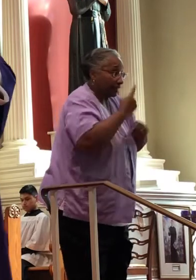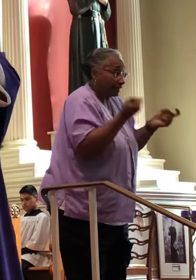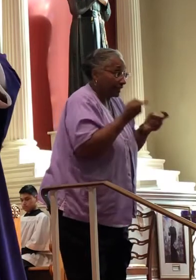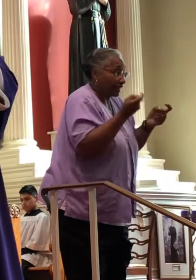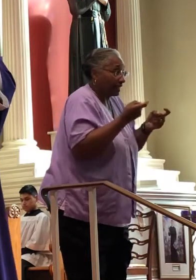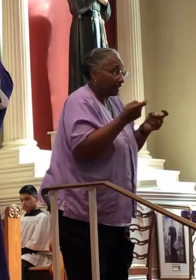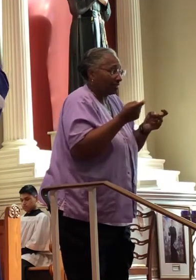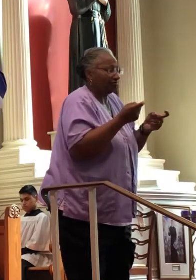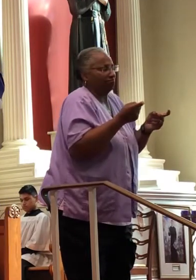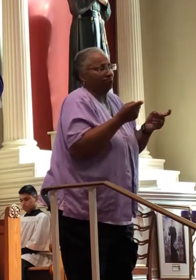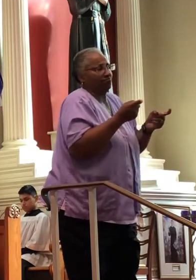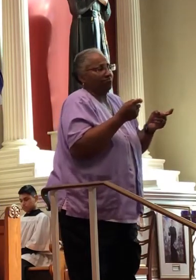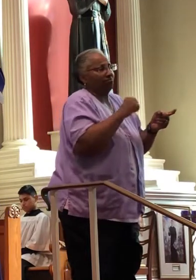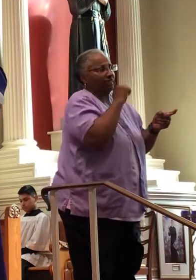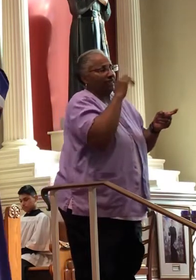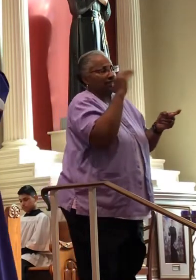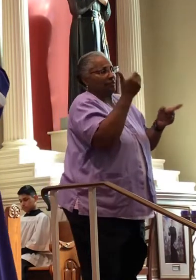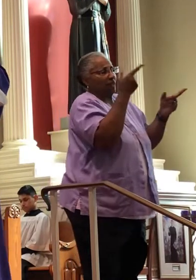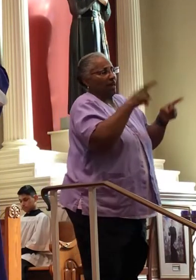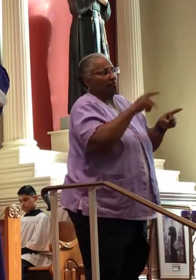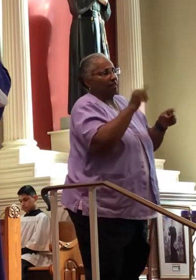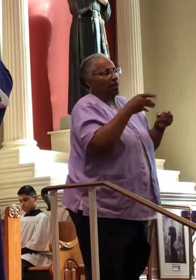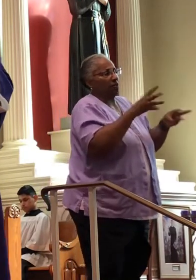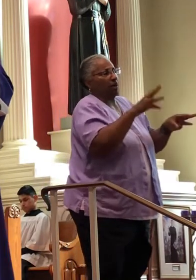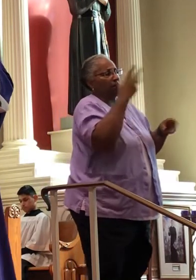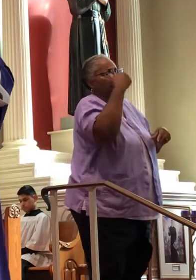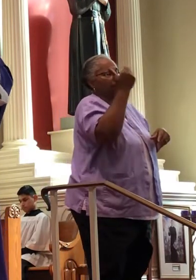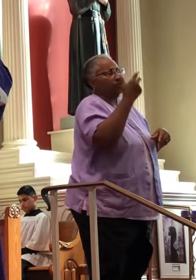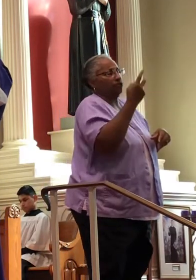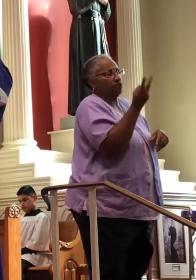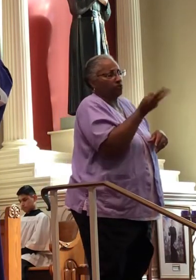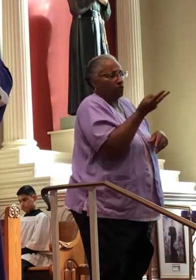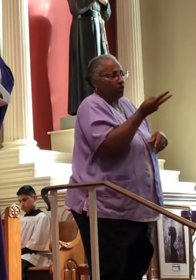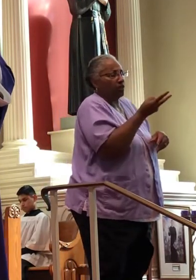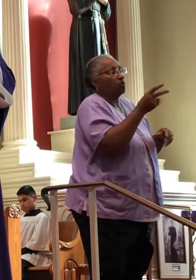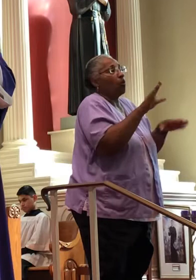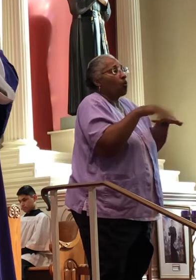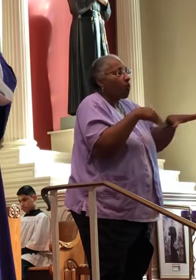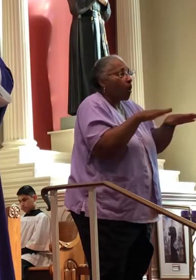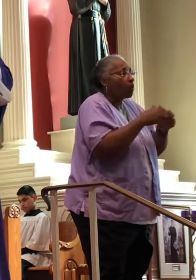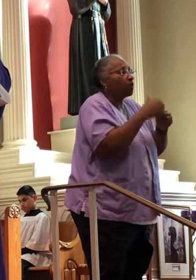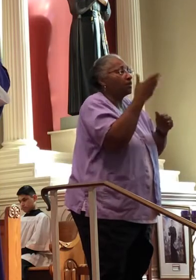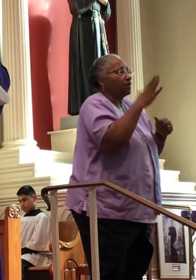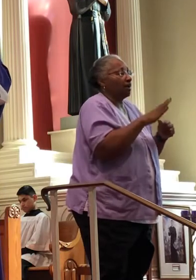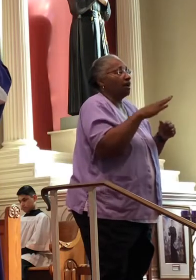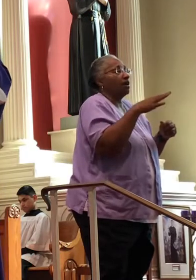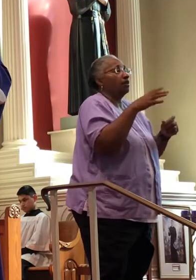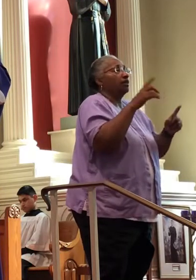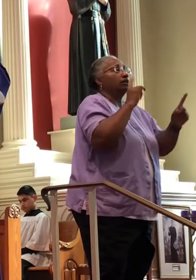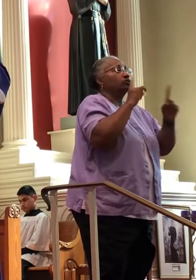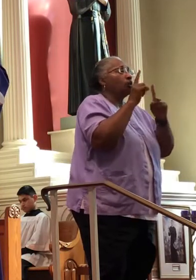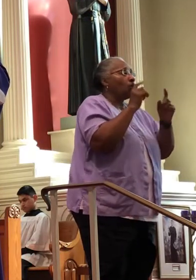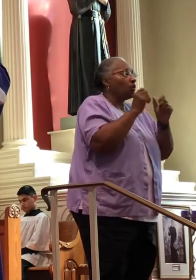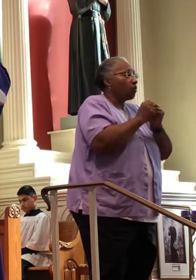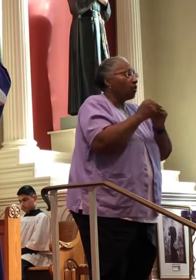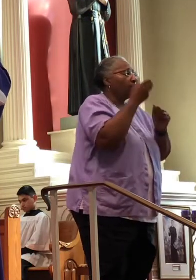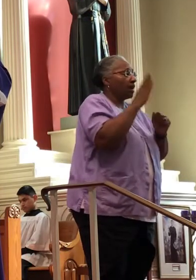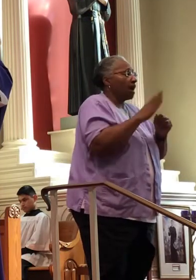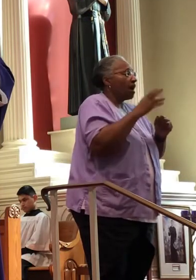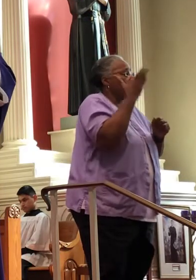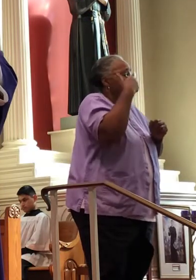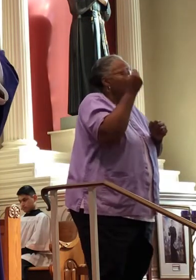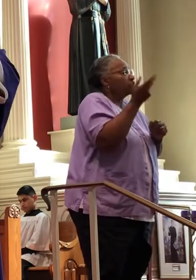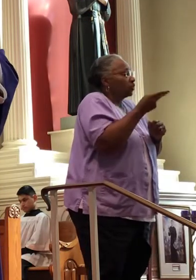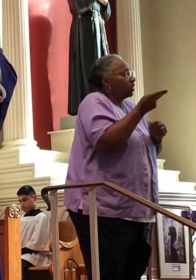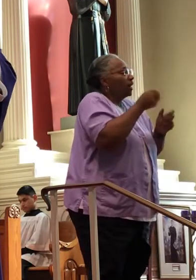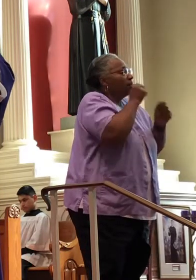doesn't seem to be the account. Actually, they walked with God. They spent time with God. They were blessed because they had been created. And the